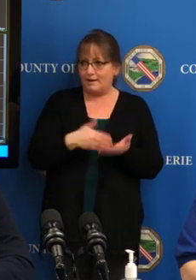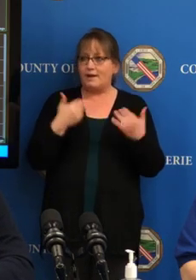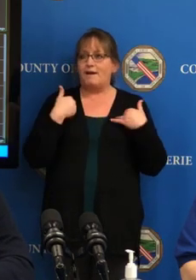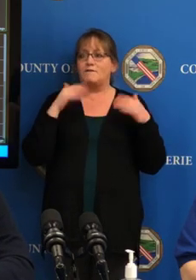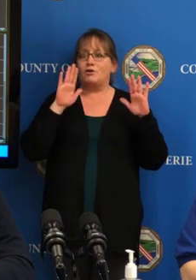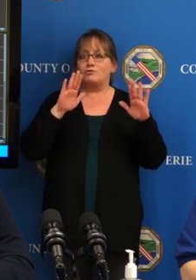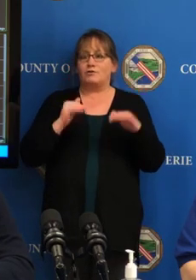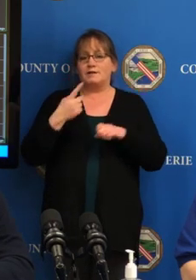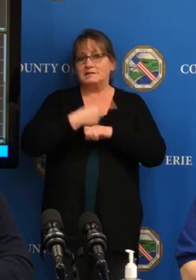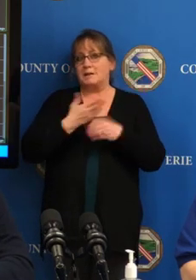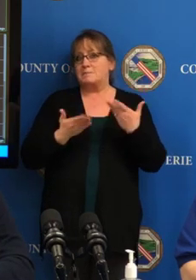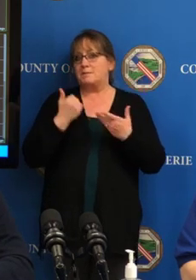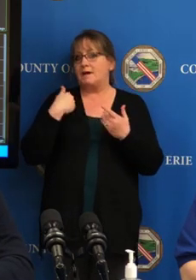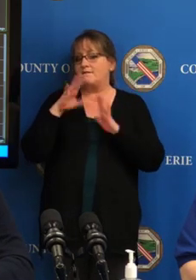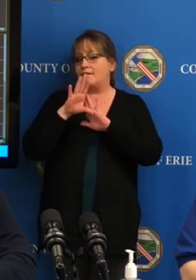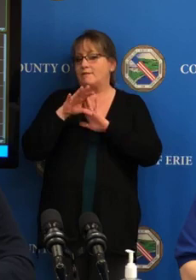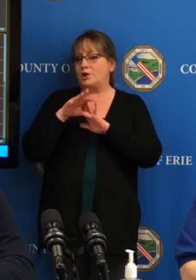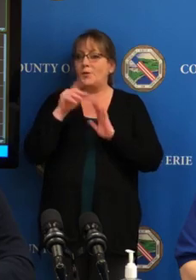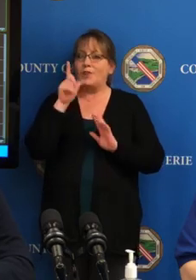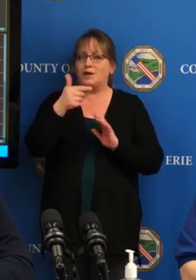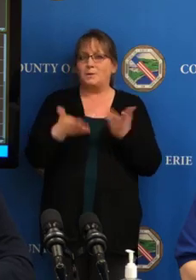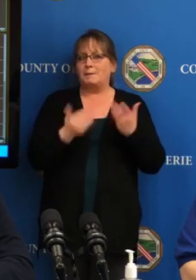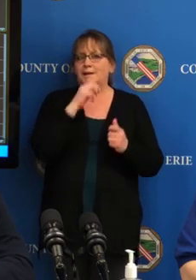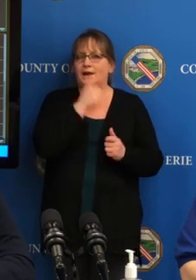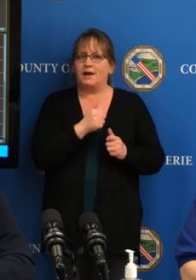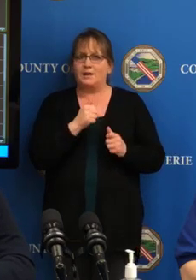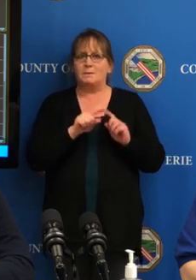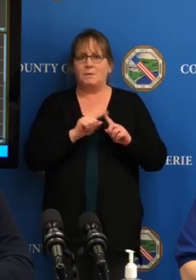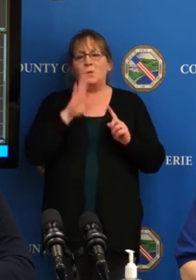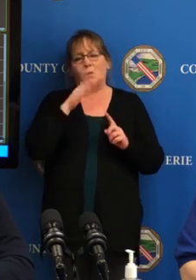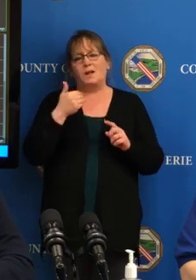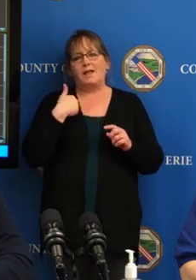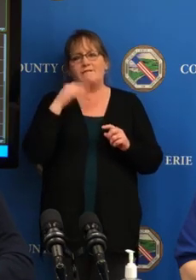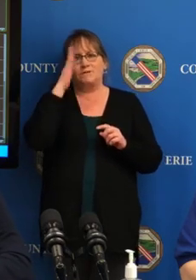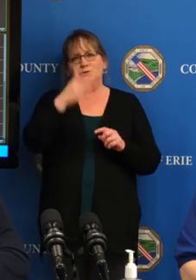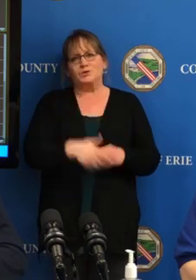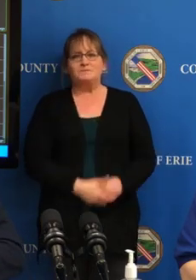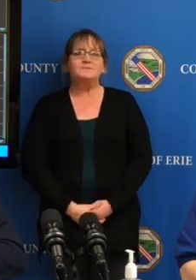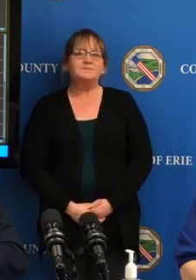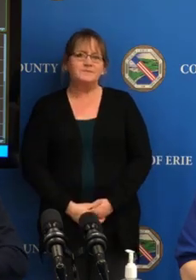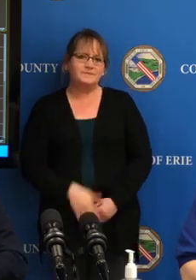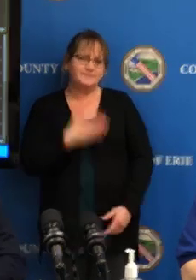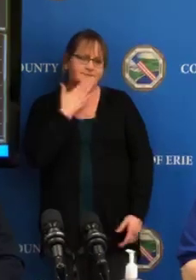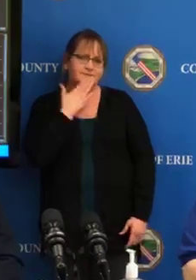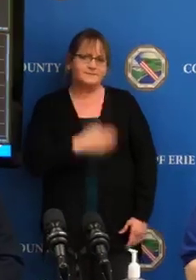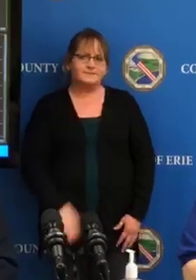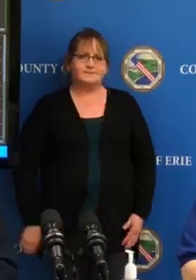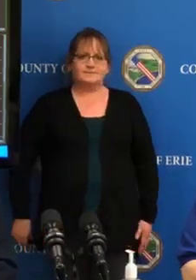video later tonight, maybe not, but no matter what, there will be one in the future. Take care, everyone. Thank you.